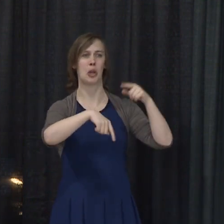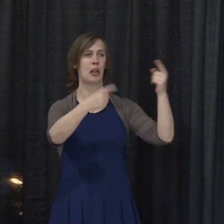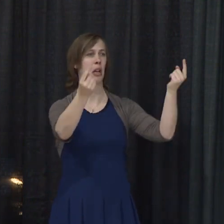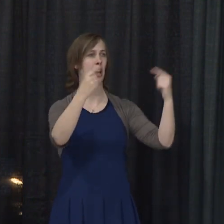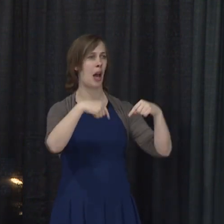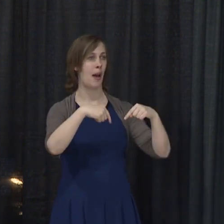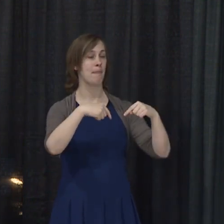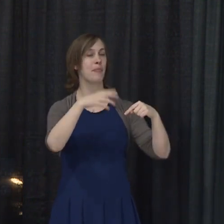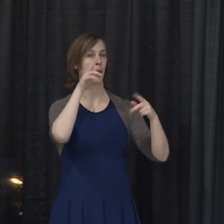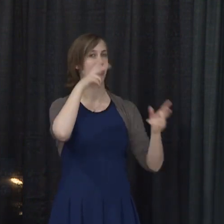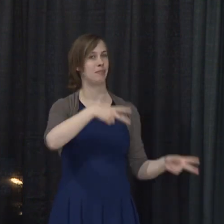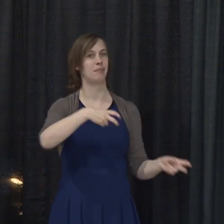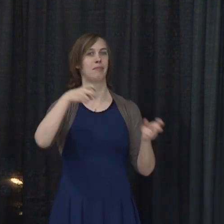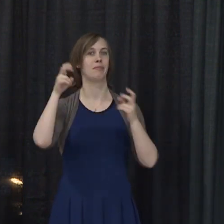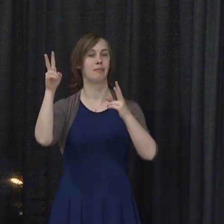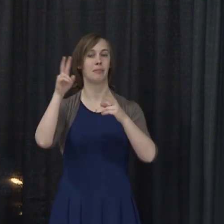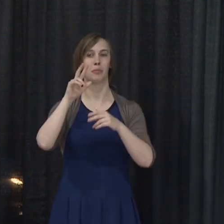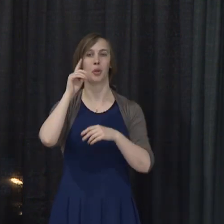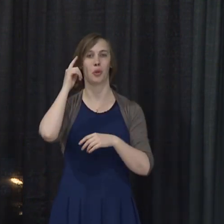on NSCC's YouTube channel.